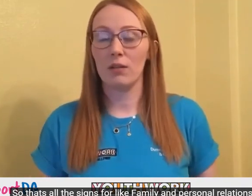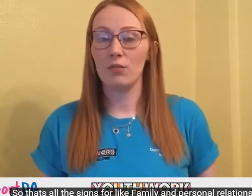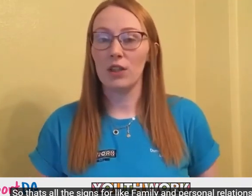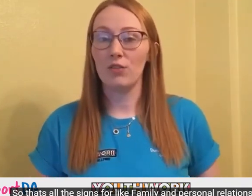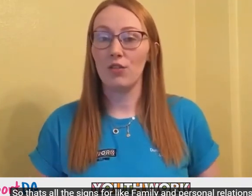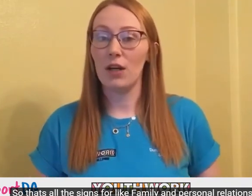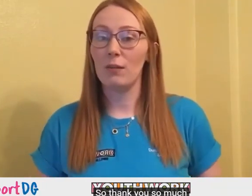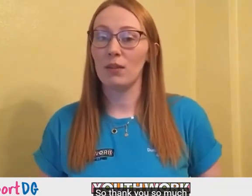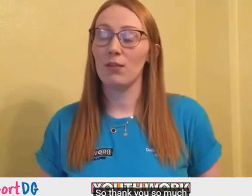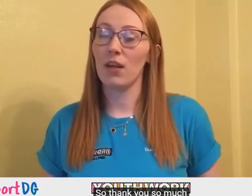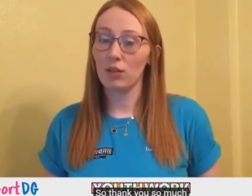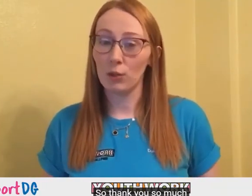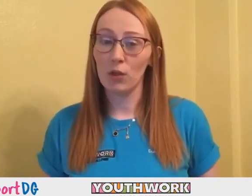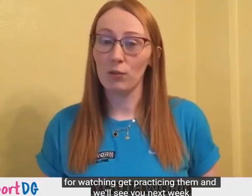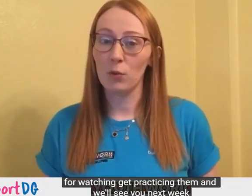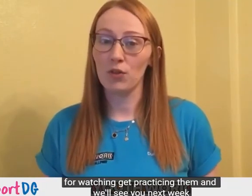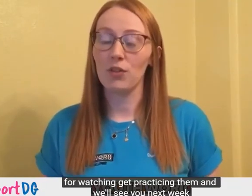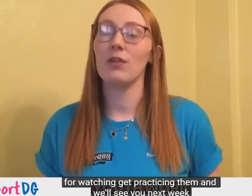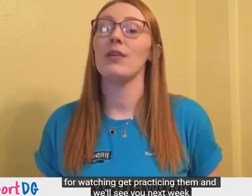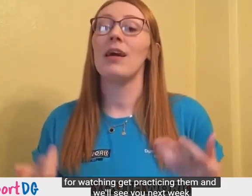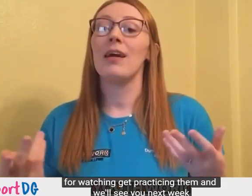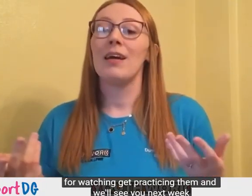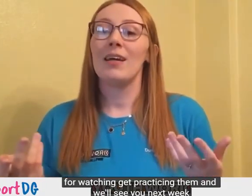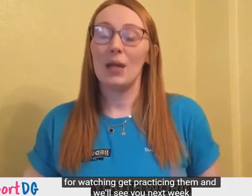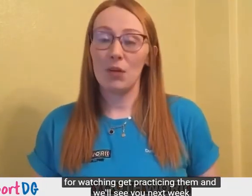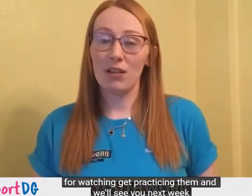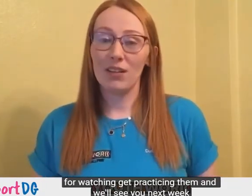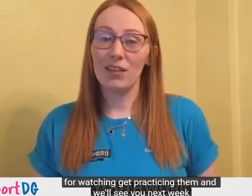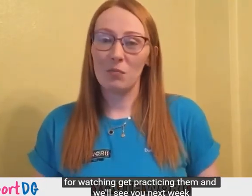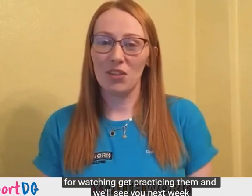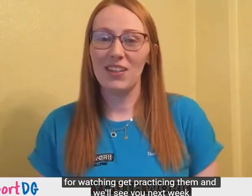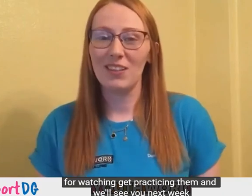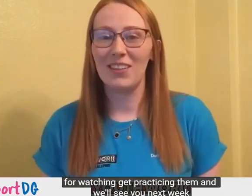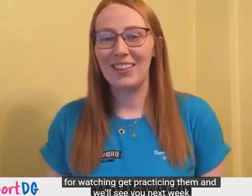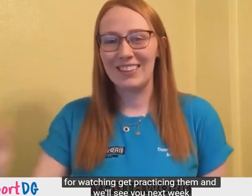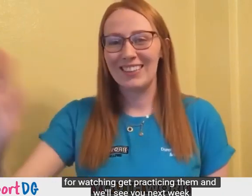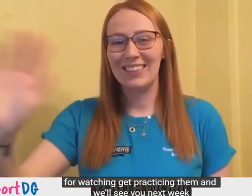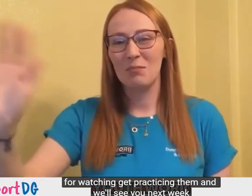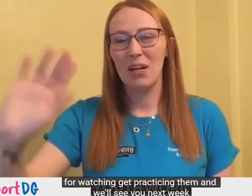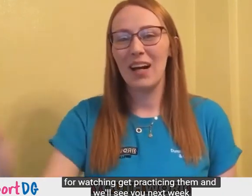relationships. So thank you so much for watching. Get practicing and we'll see you next week. Bye.